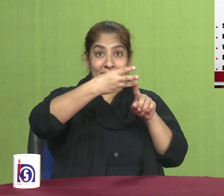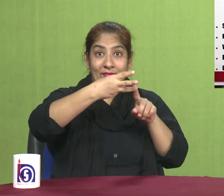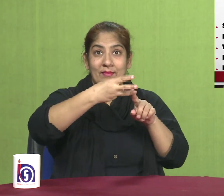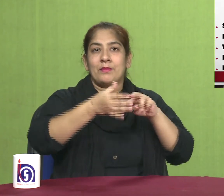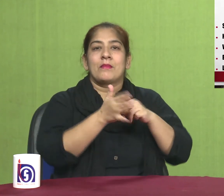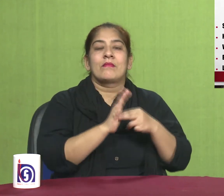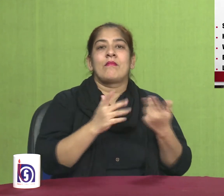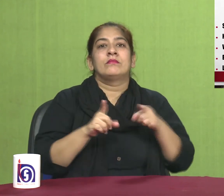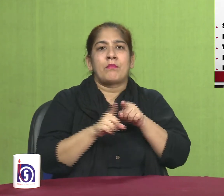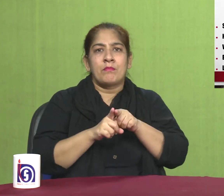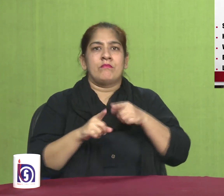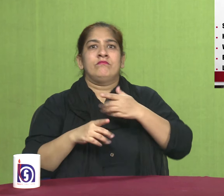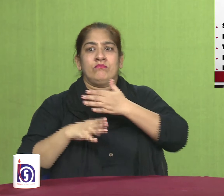Third point